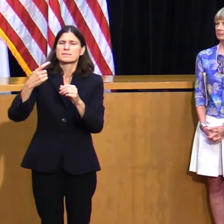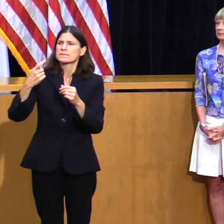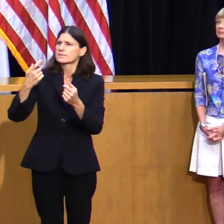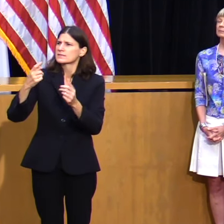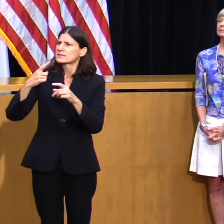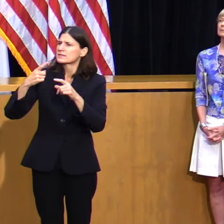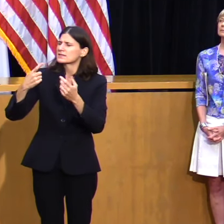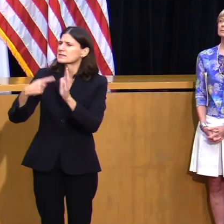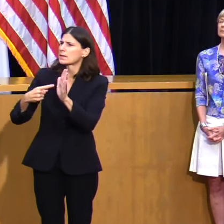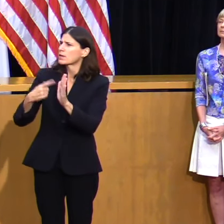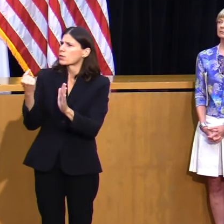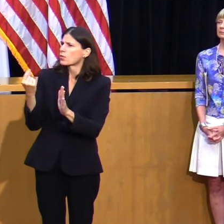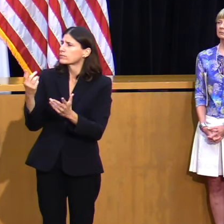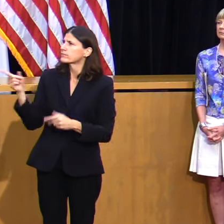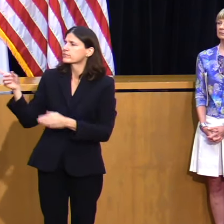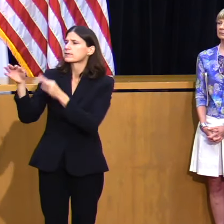be,